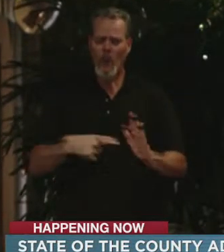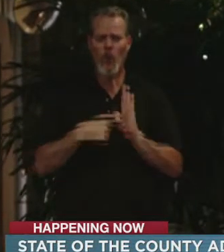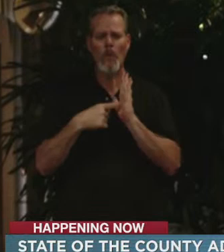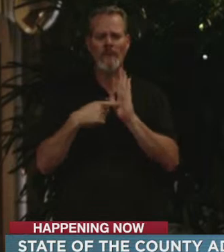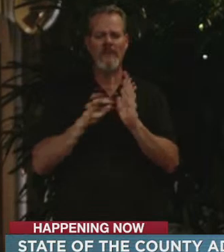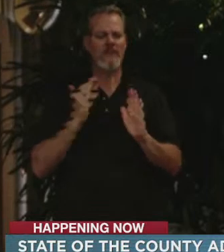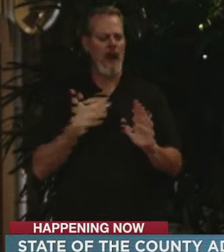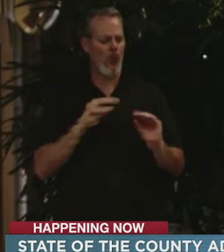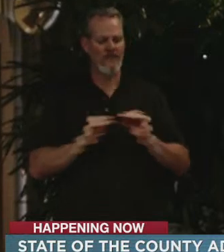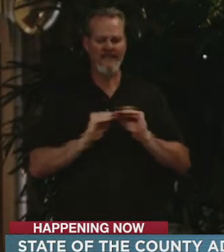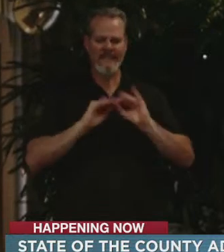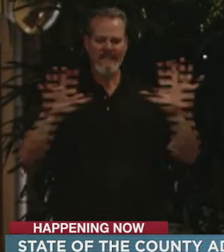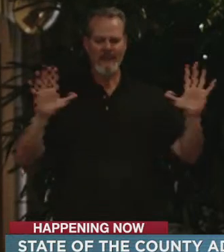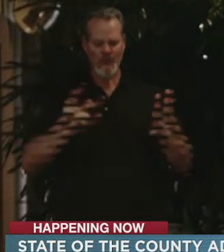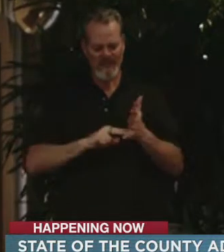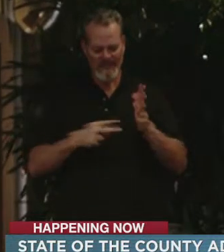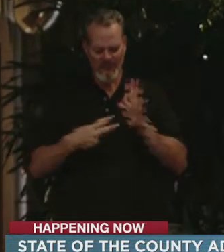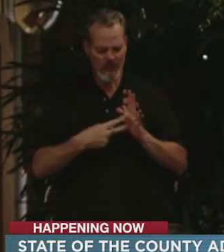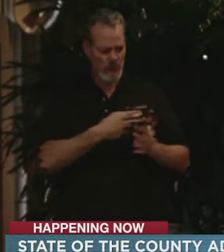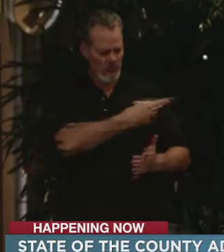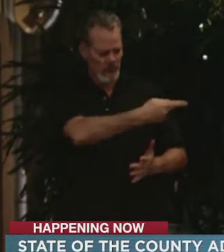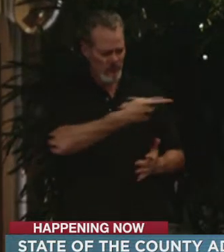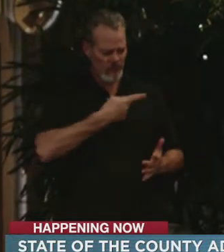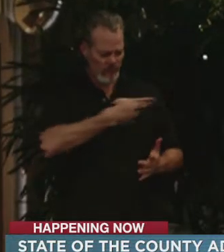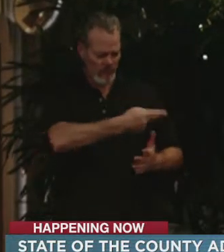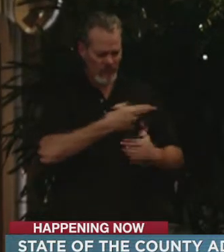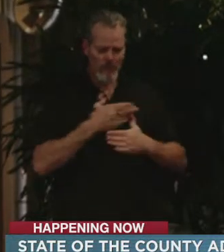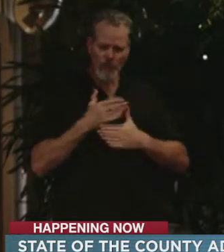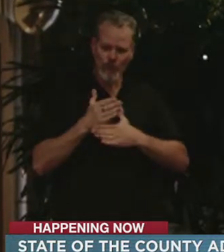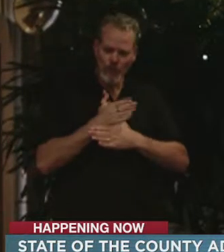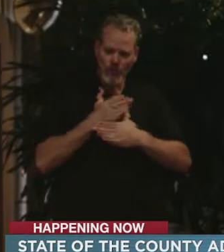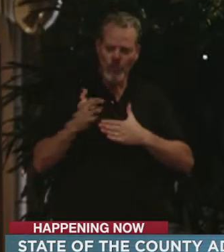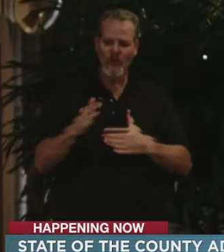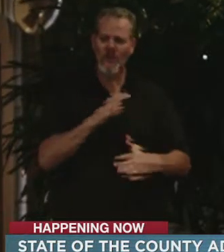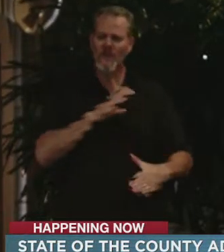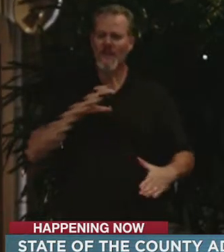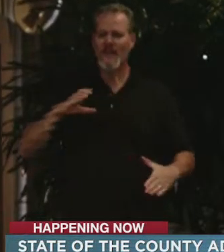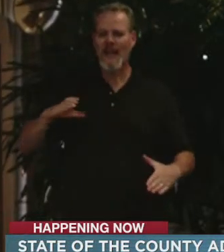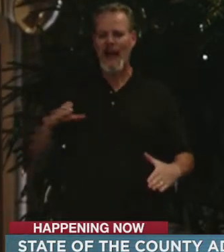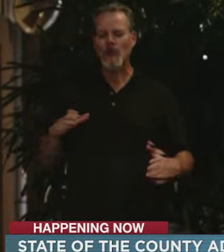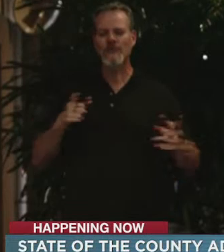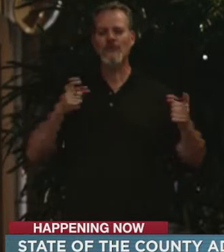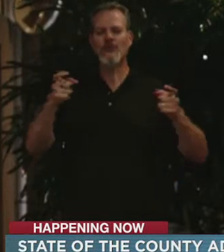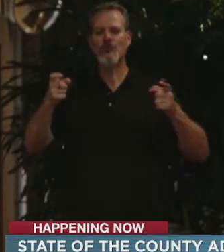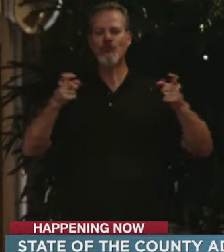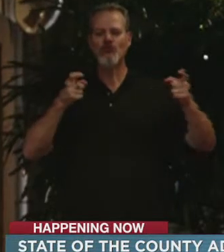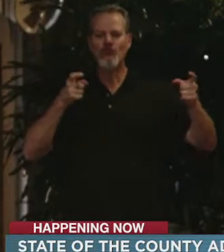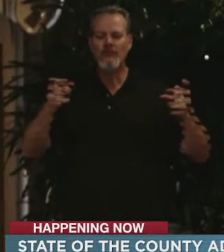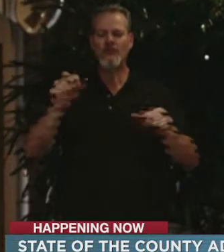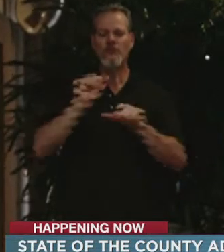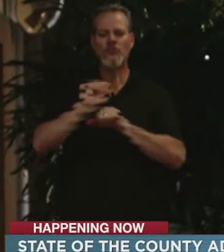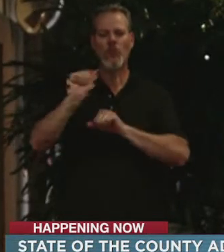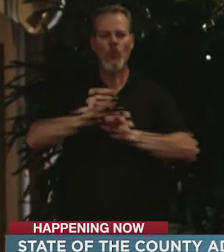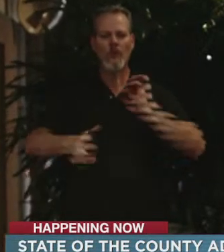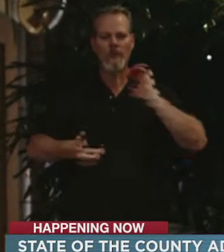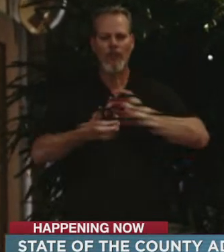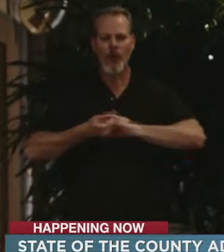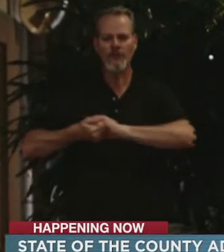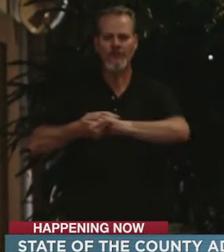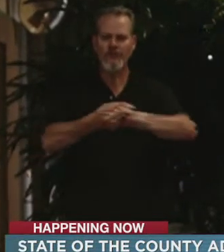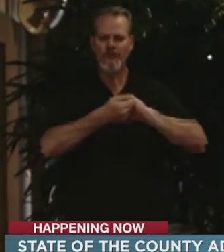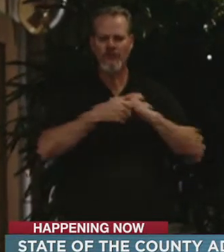that I think you and I both share for the council and the administration to work in partnership to really address